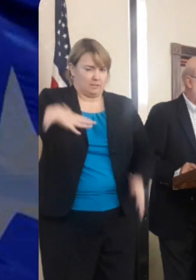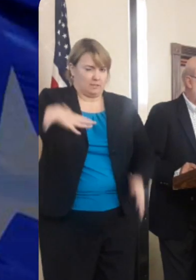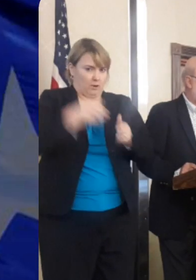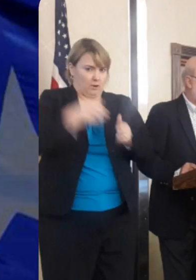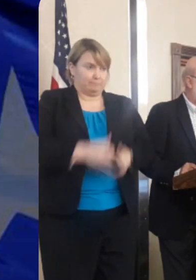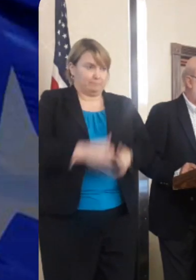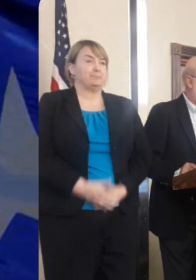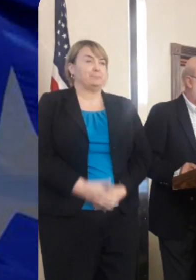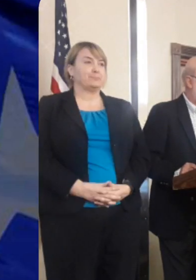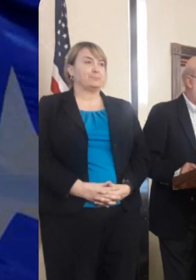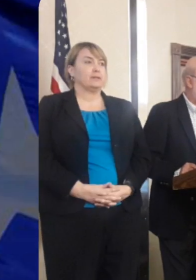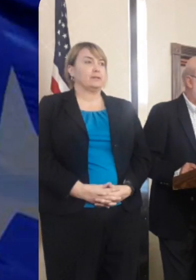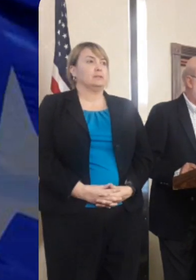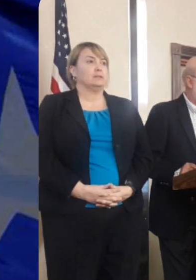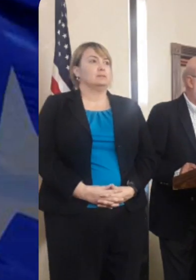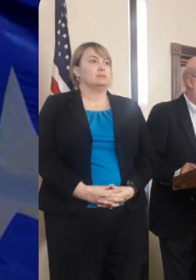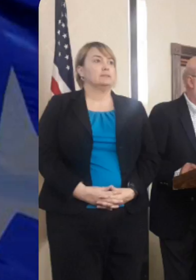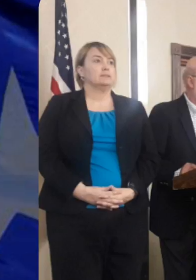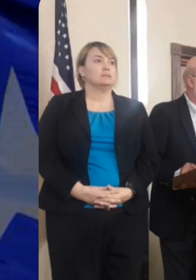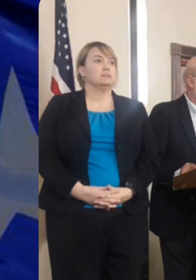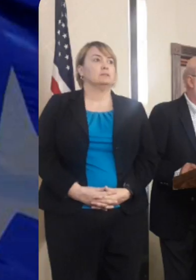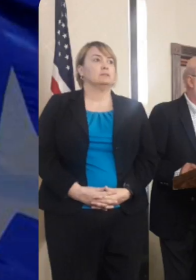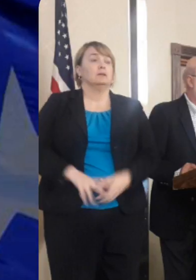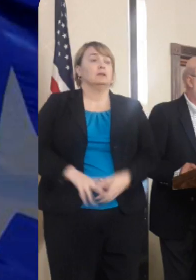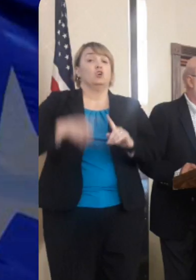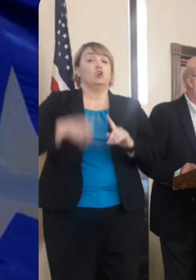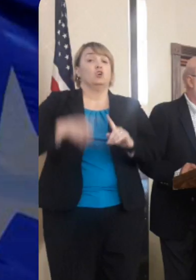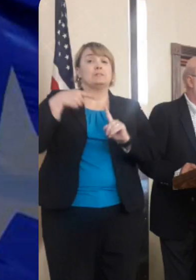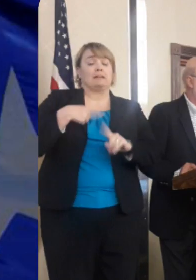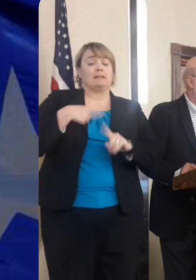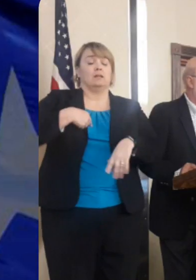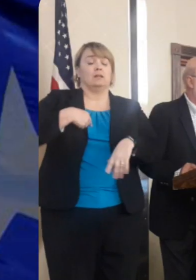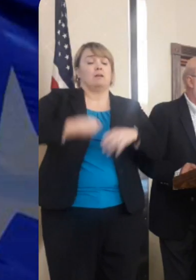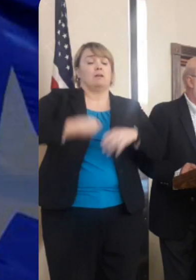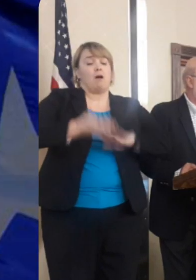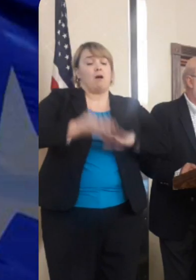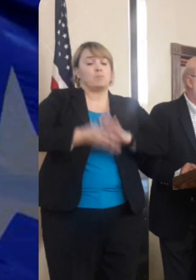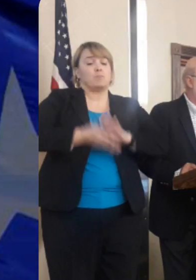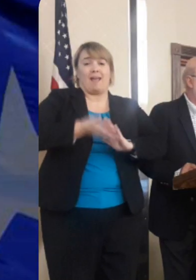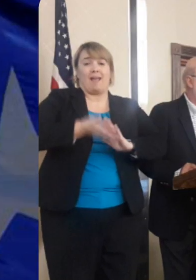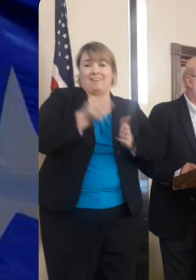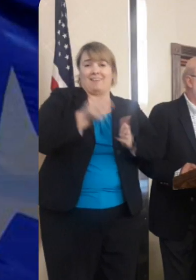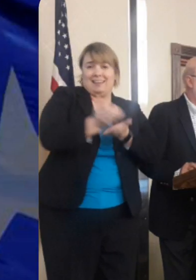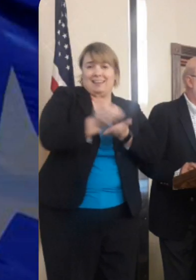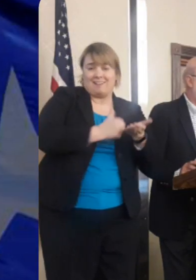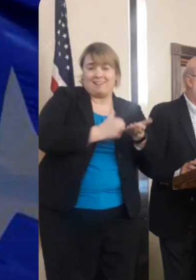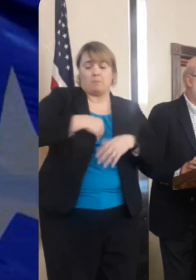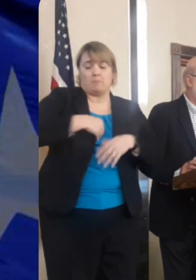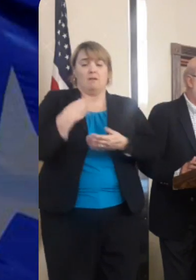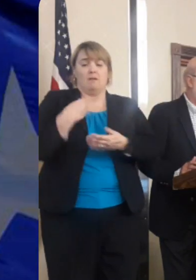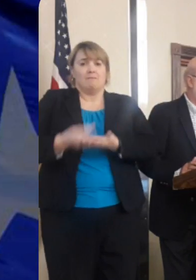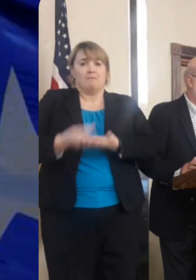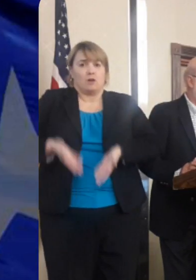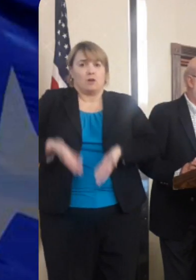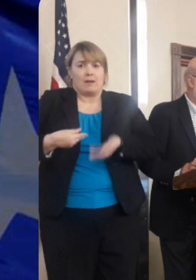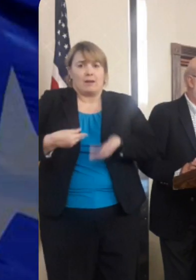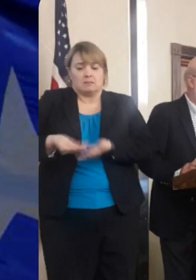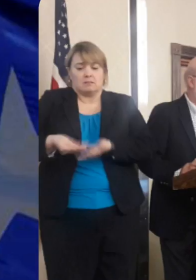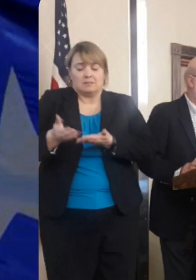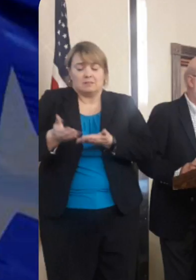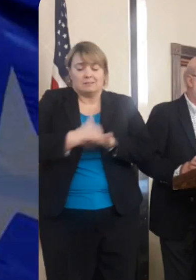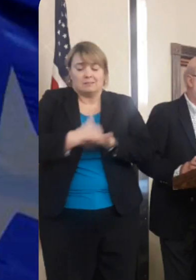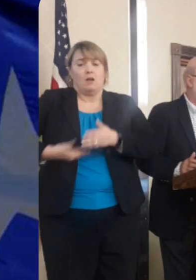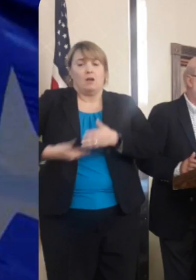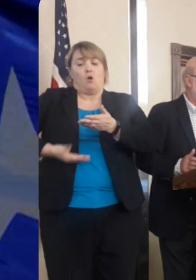especially the operating income, fundraising income, and operating expenses. We do not have those numbers for you today, but should have